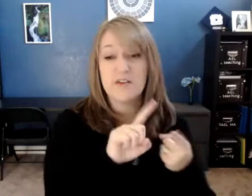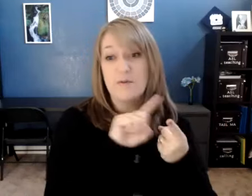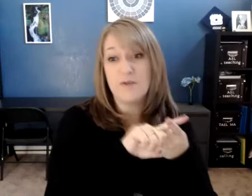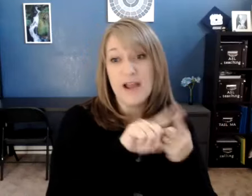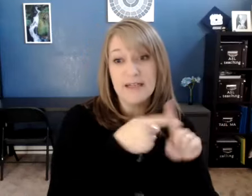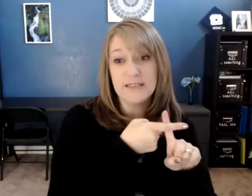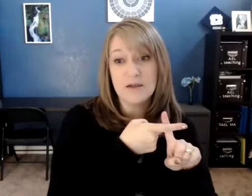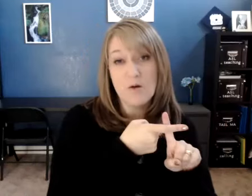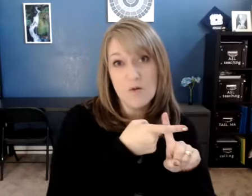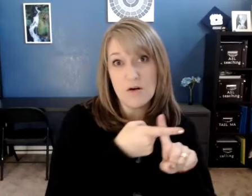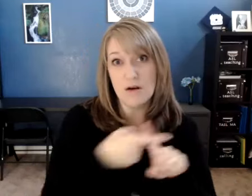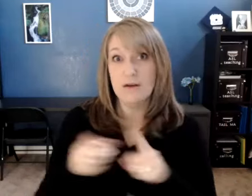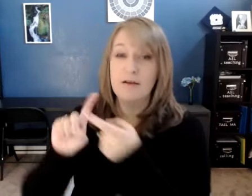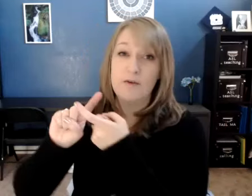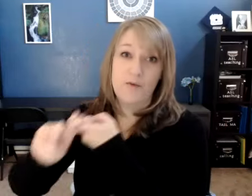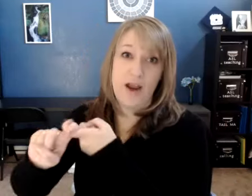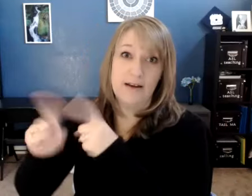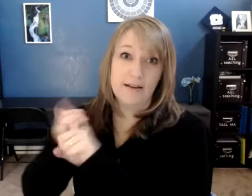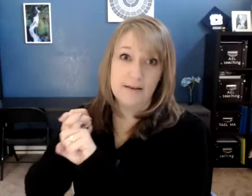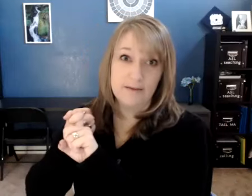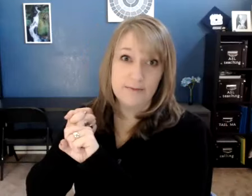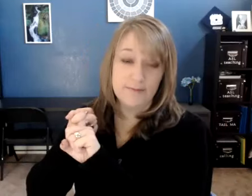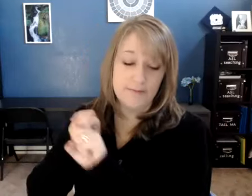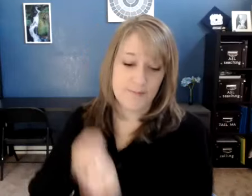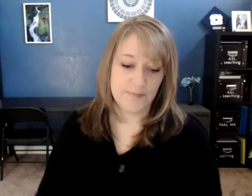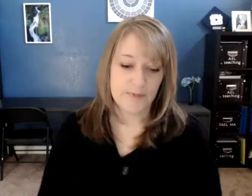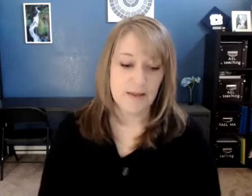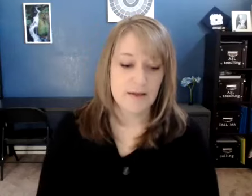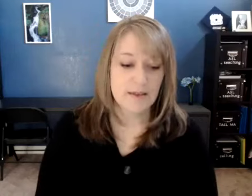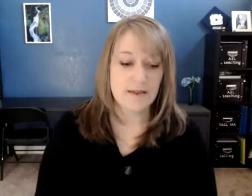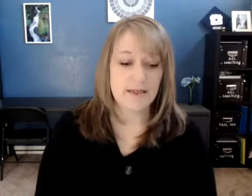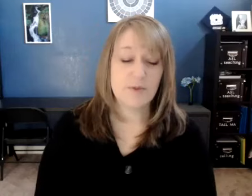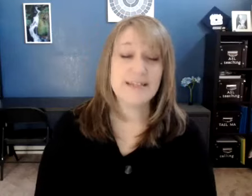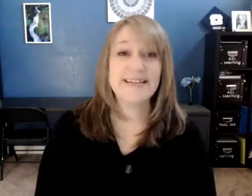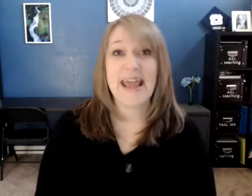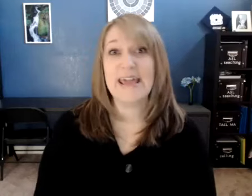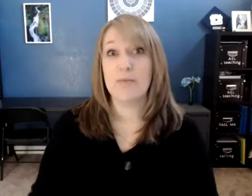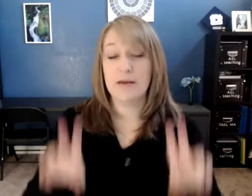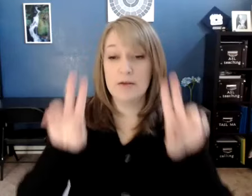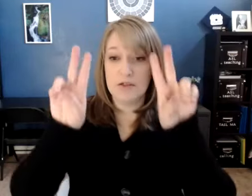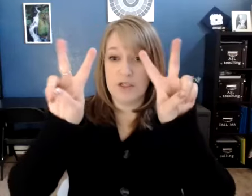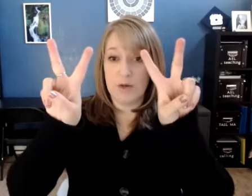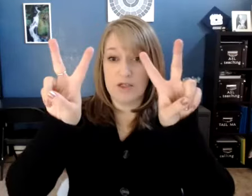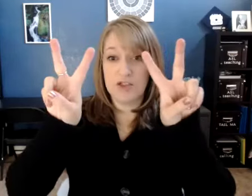So friend or friend. The next one is name. So you want